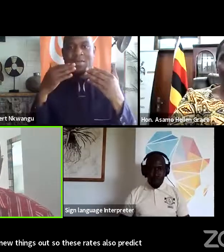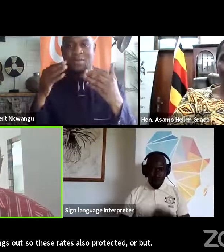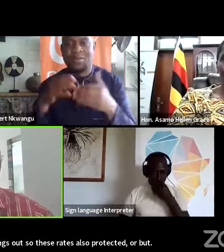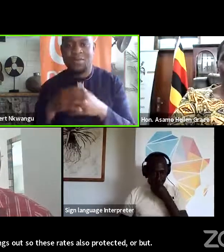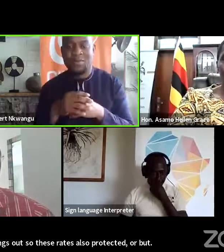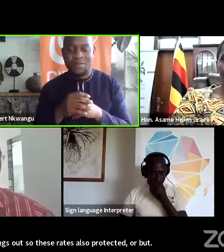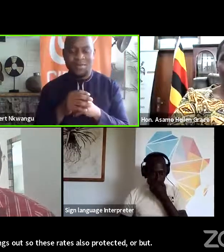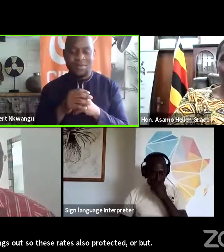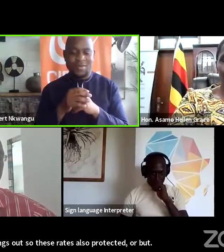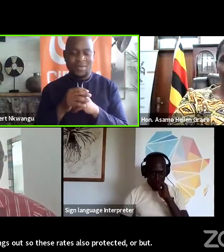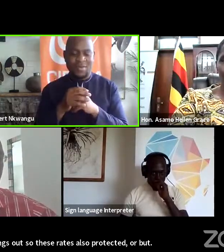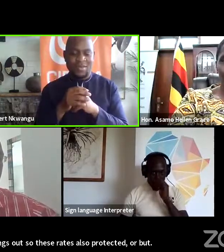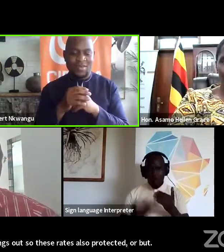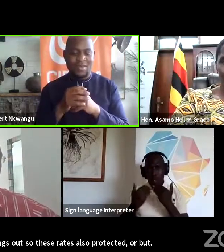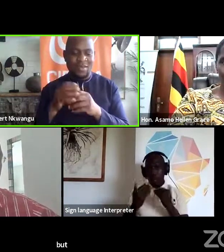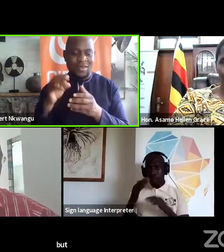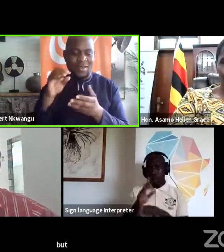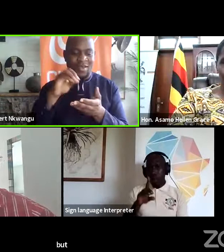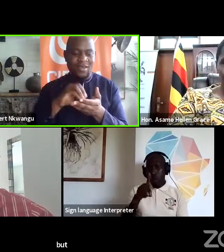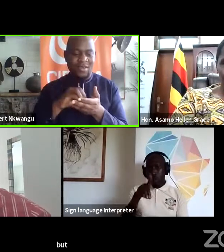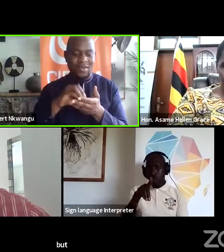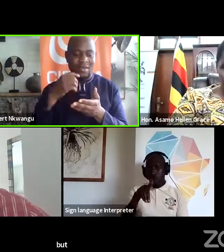Yeah, thank you very much, Paul.